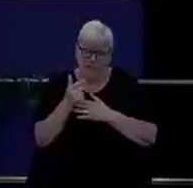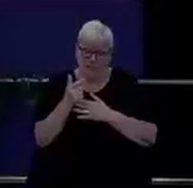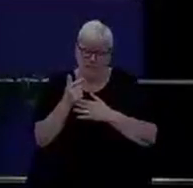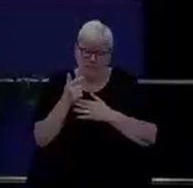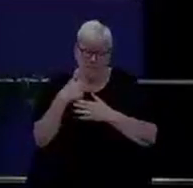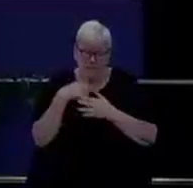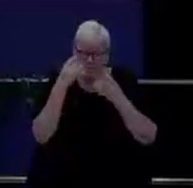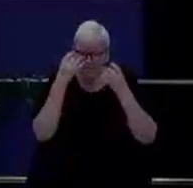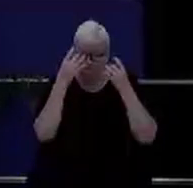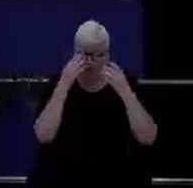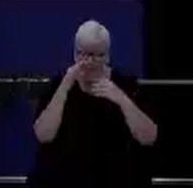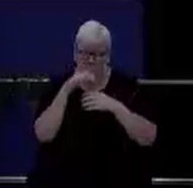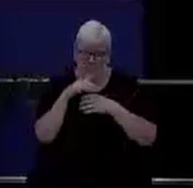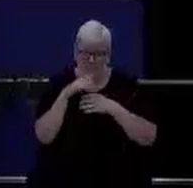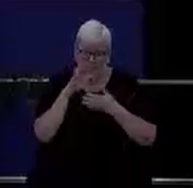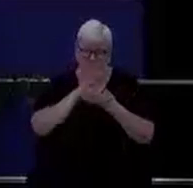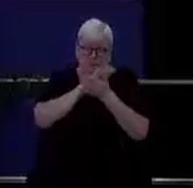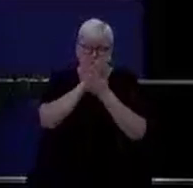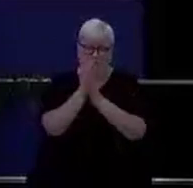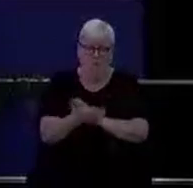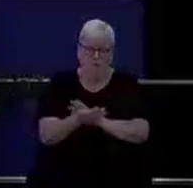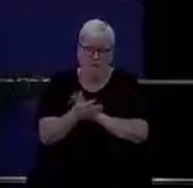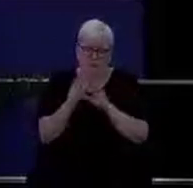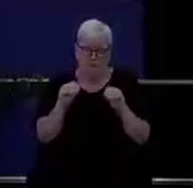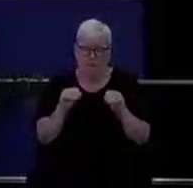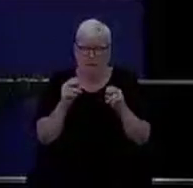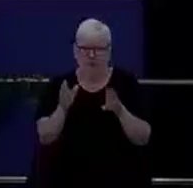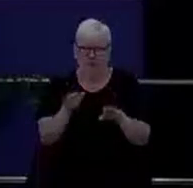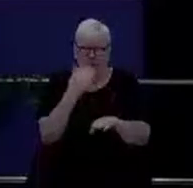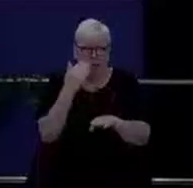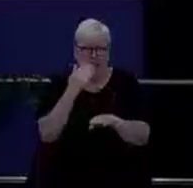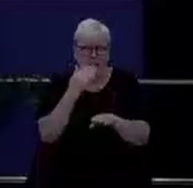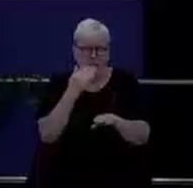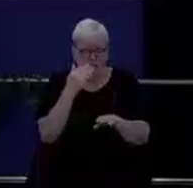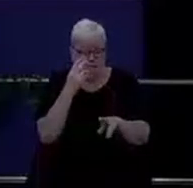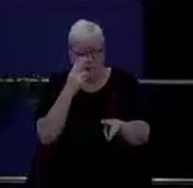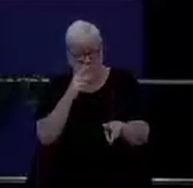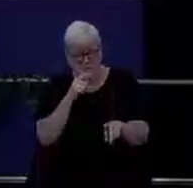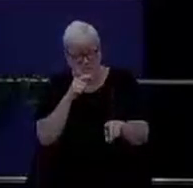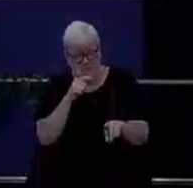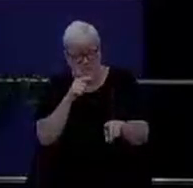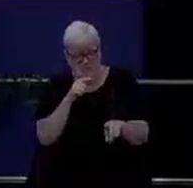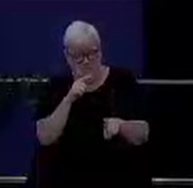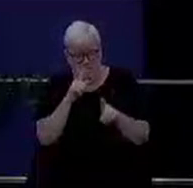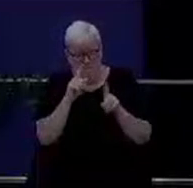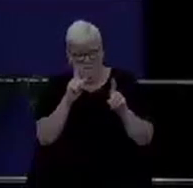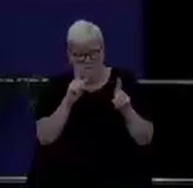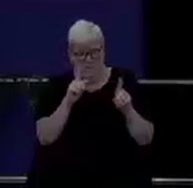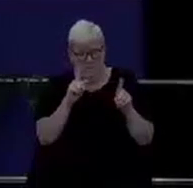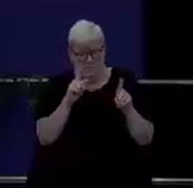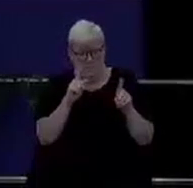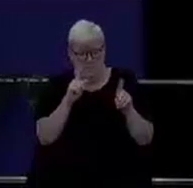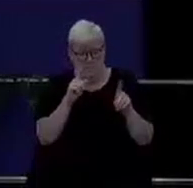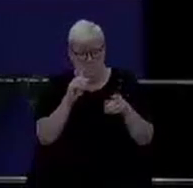there. Step on her and end her life. Keeping my eye on her, I tear a page from a